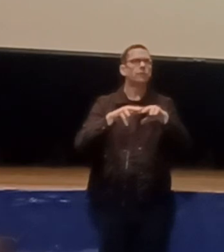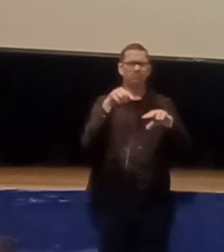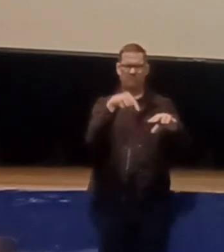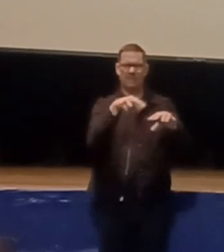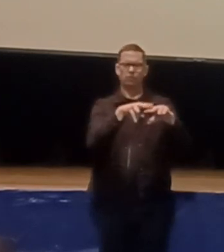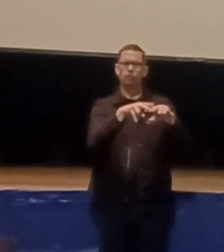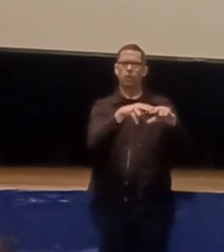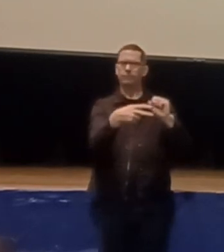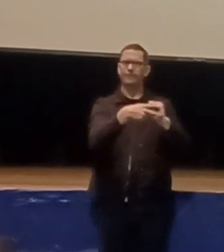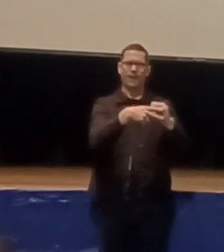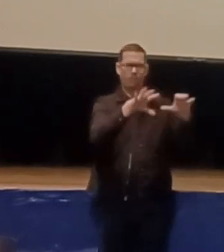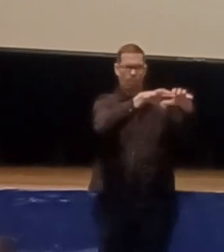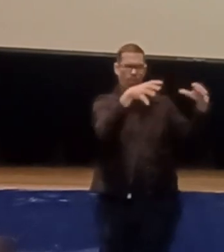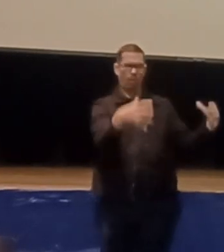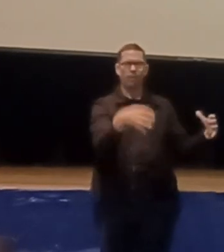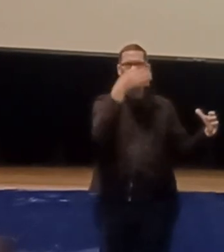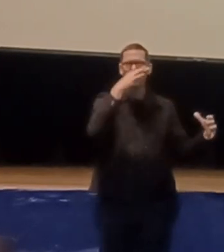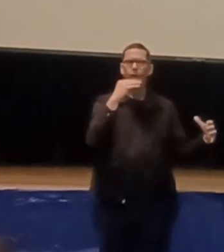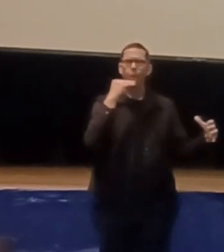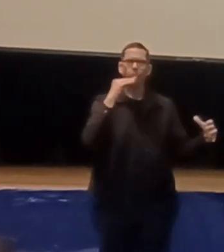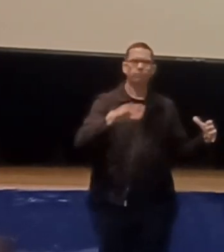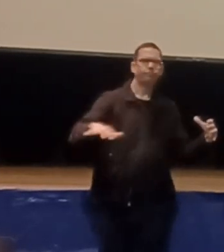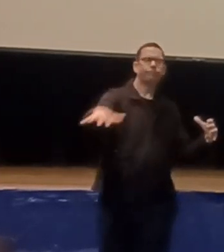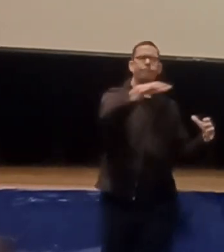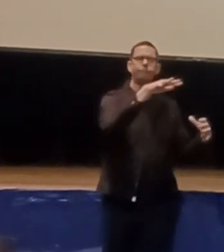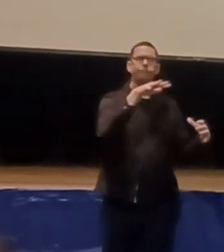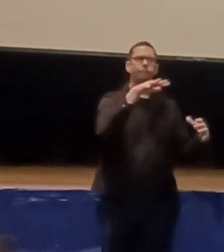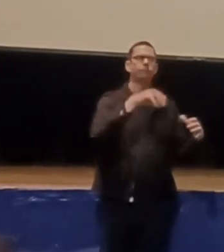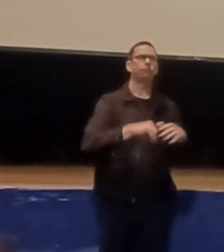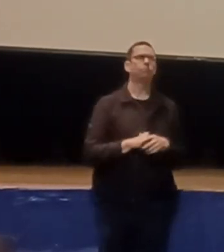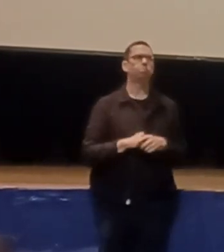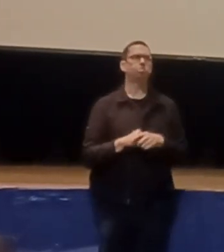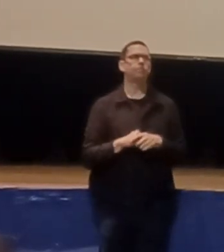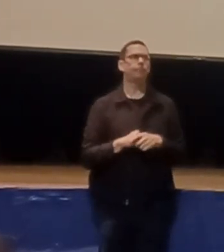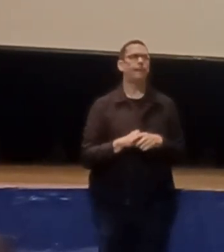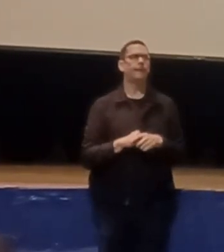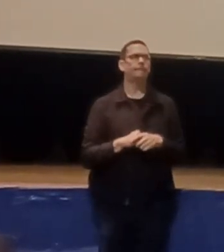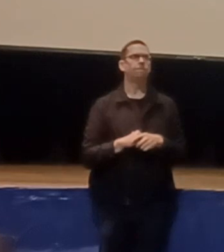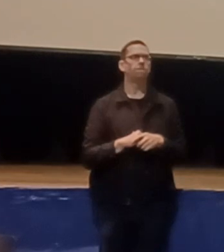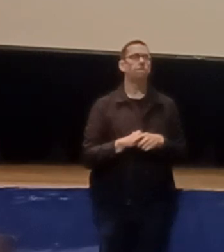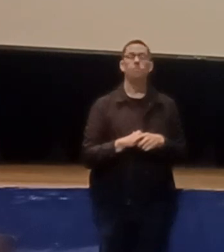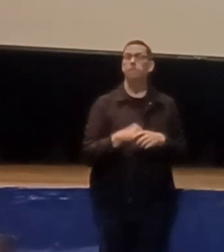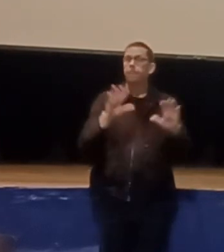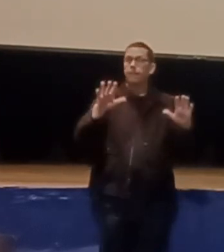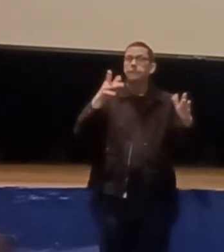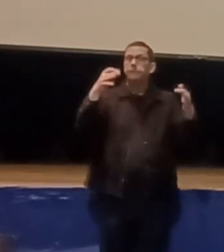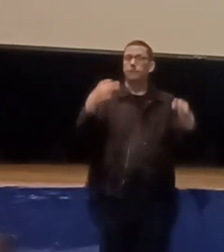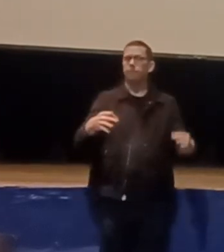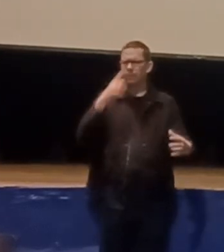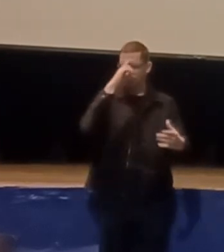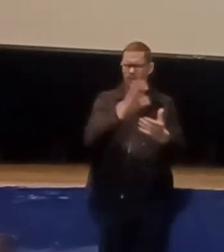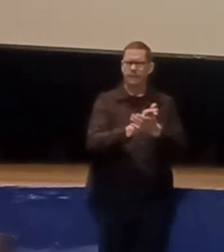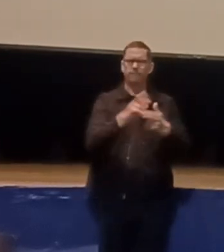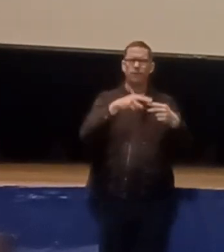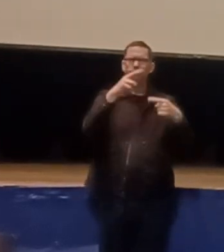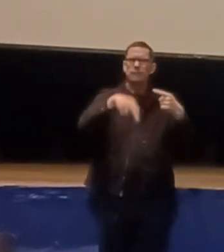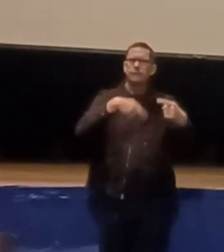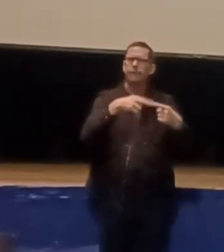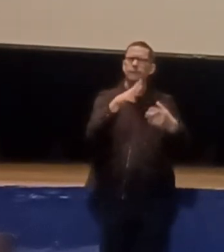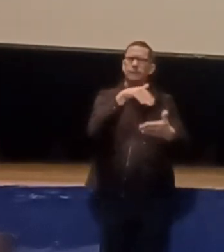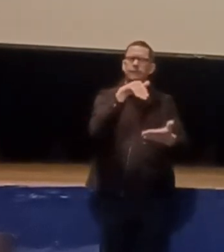people's homes? And as for, I certainly believe in the recycling center, but that